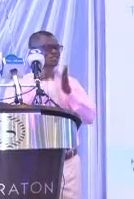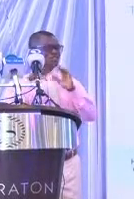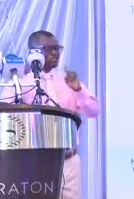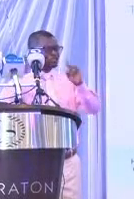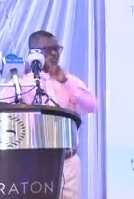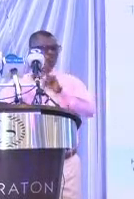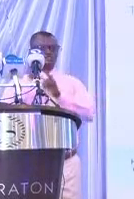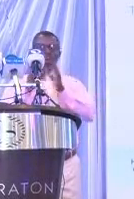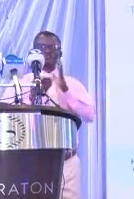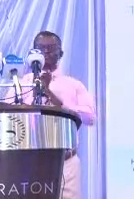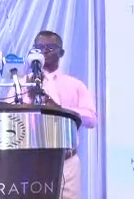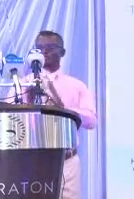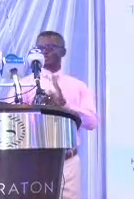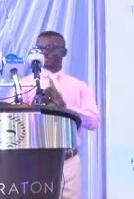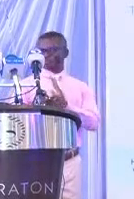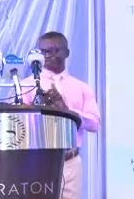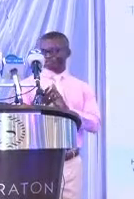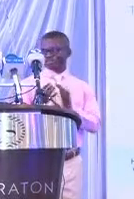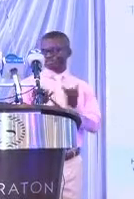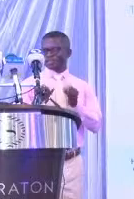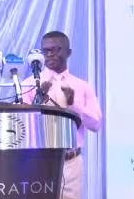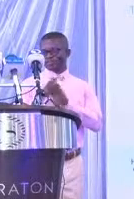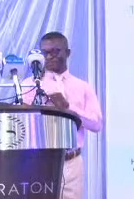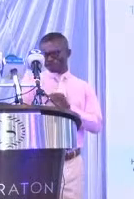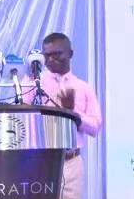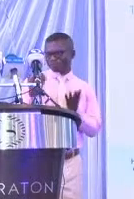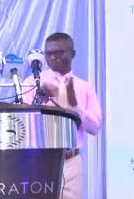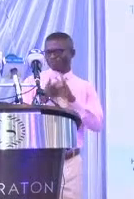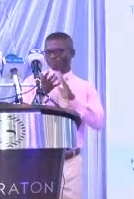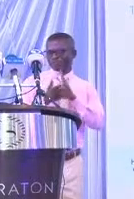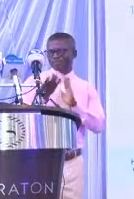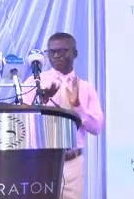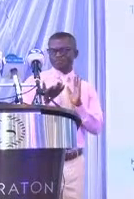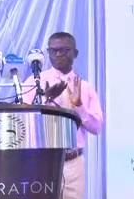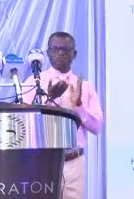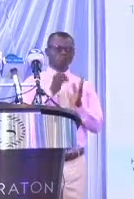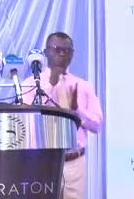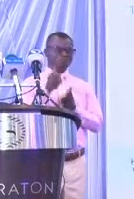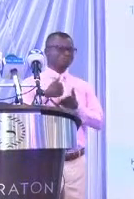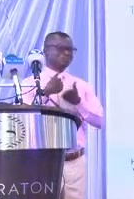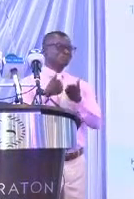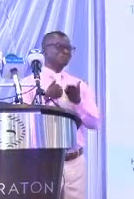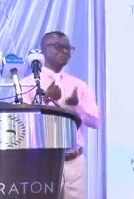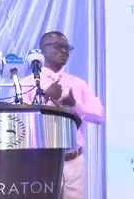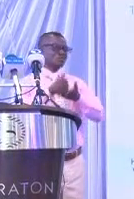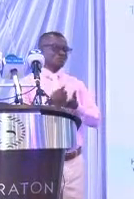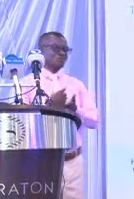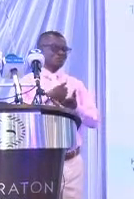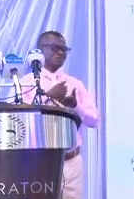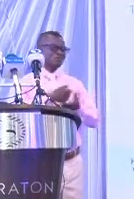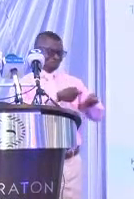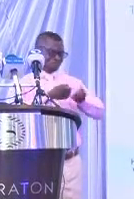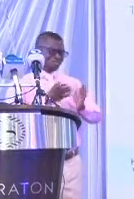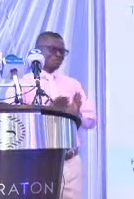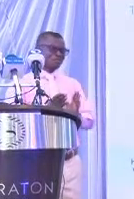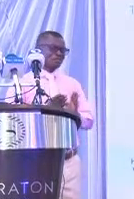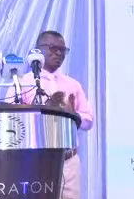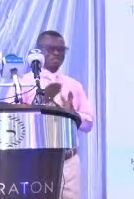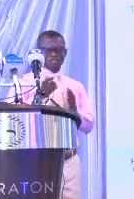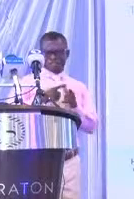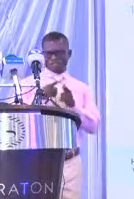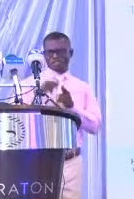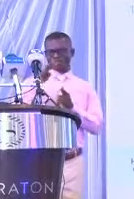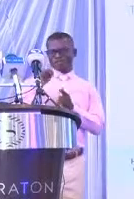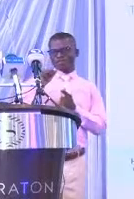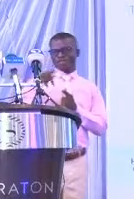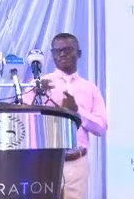through technology. Now, if we think that technology is actually aiding these traffickers than is helping to curb trafficking, NAPTIP will take a look at